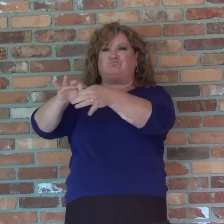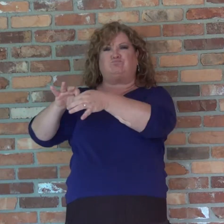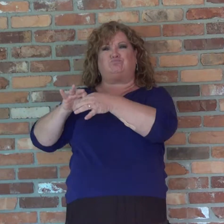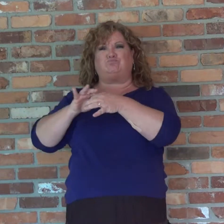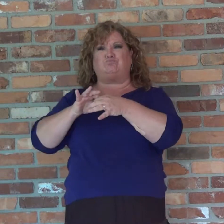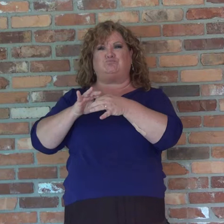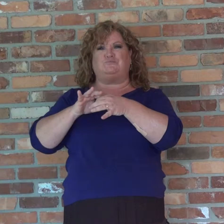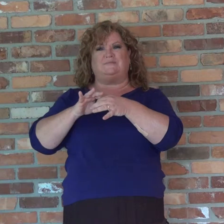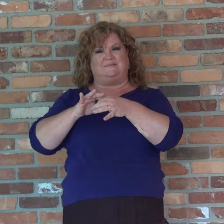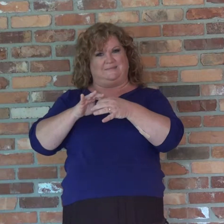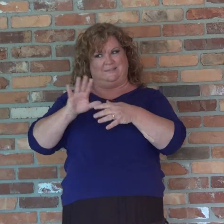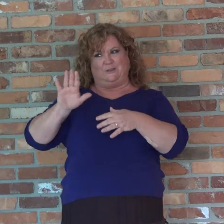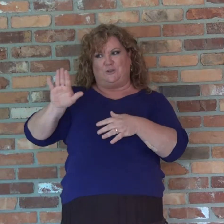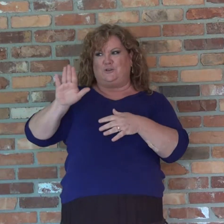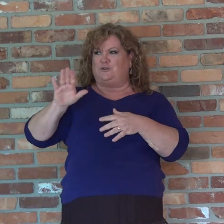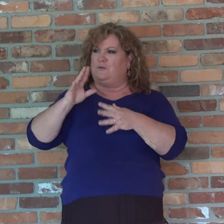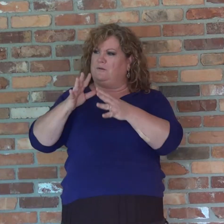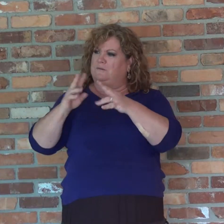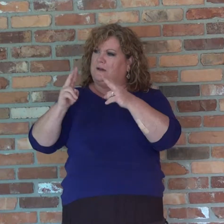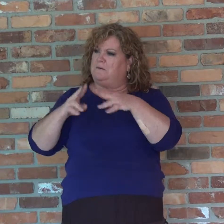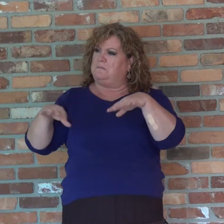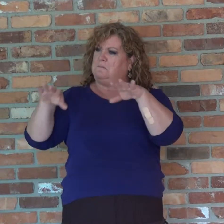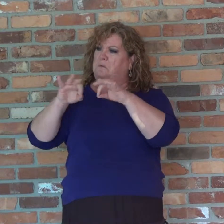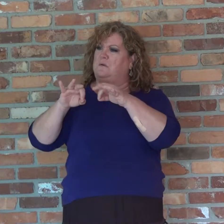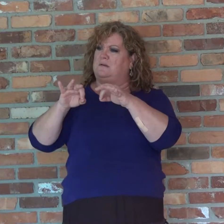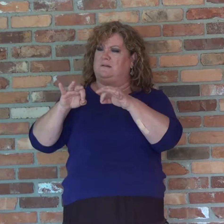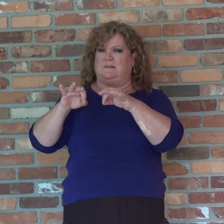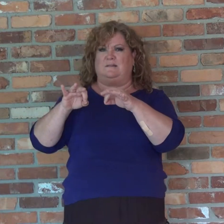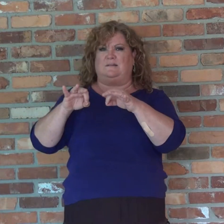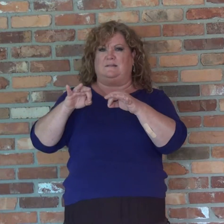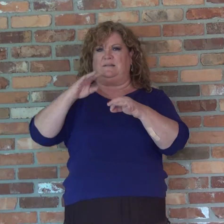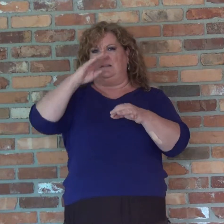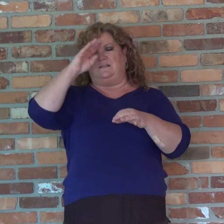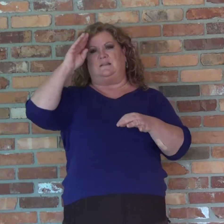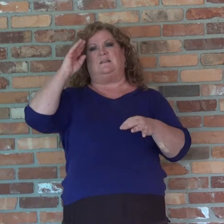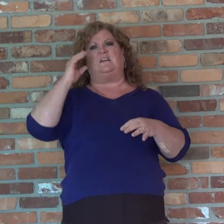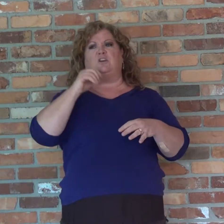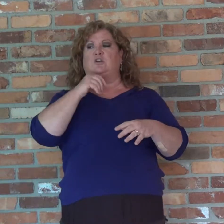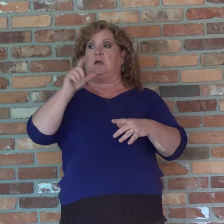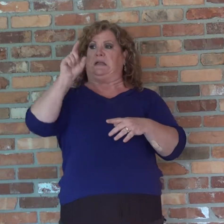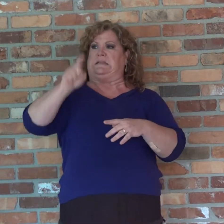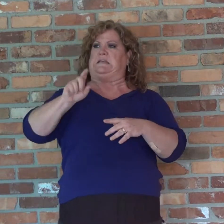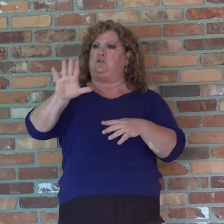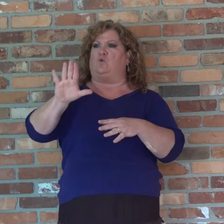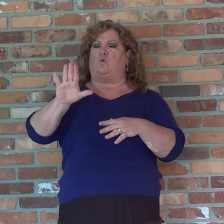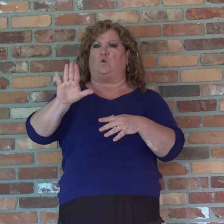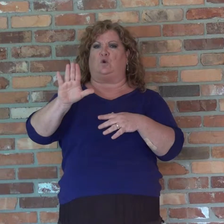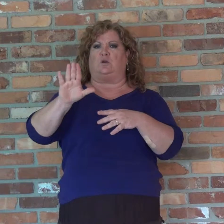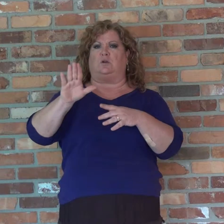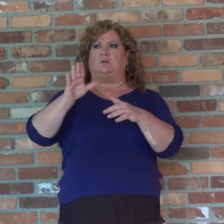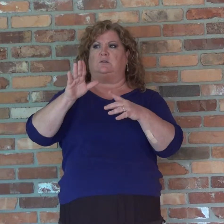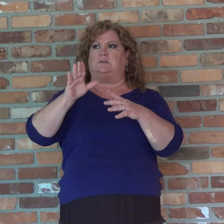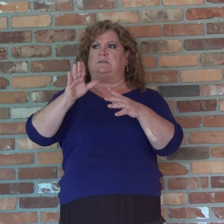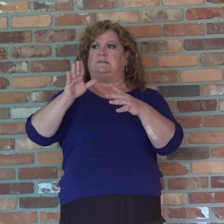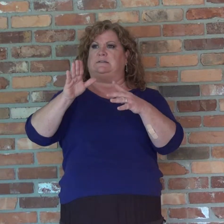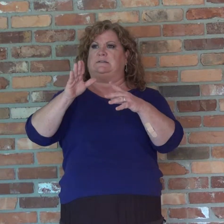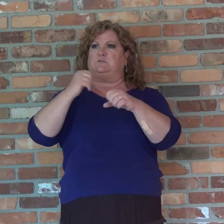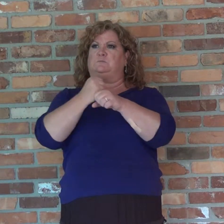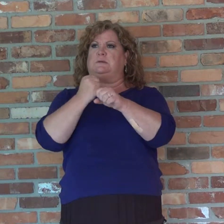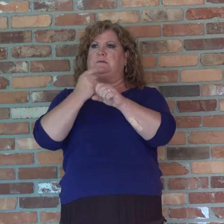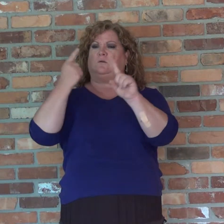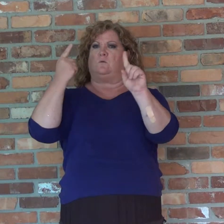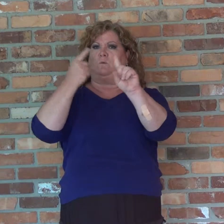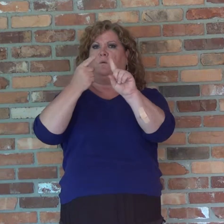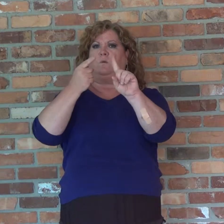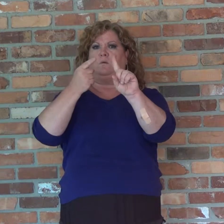you set something up so that somebody's contribution is optional instead of necessary, that's not a cooperative goal structure. Set something